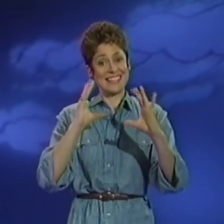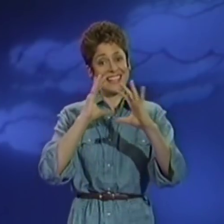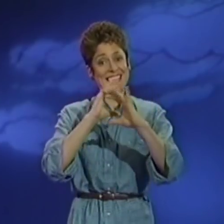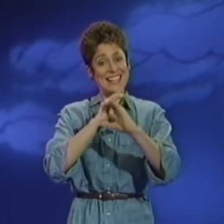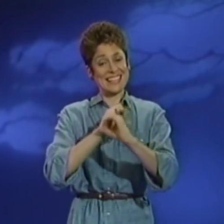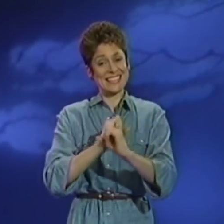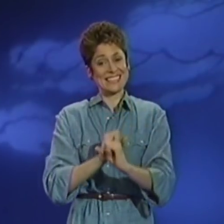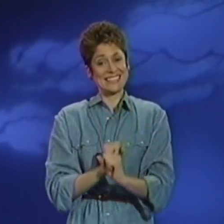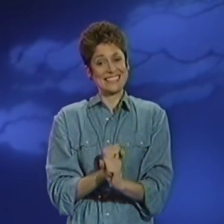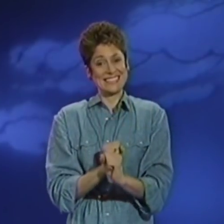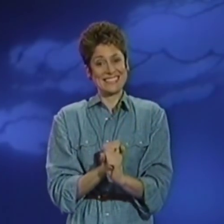The end.